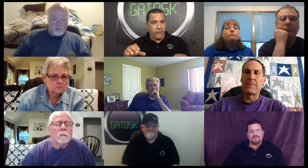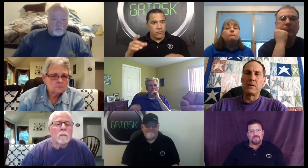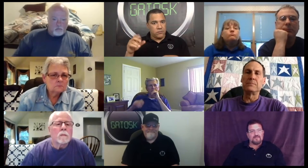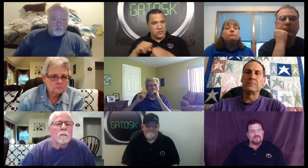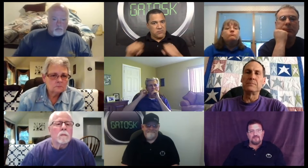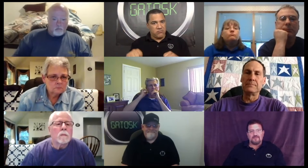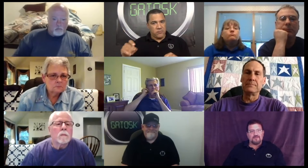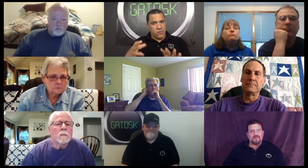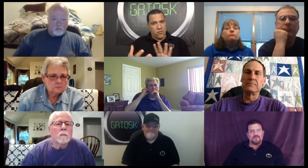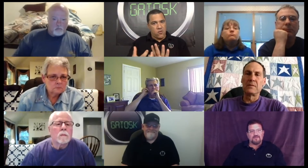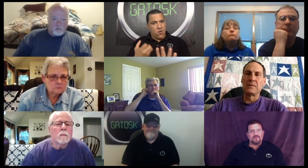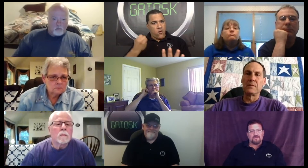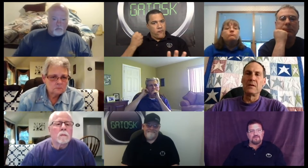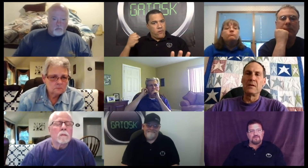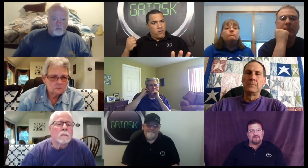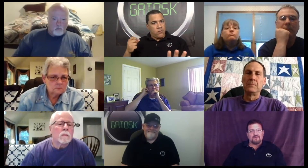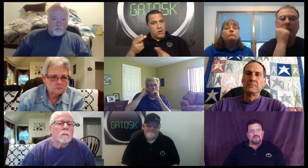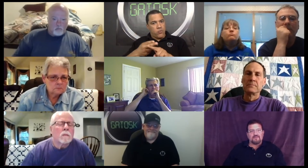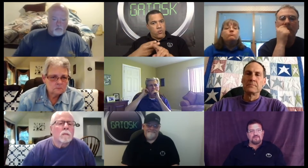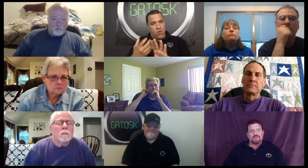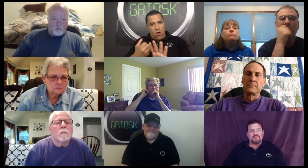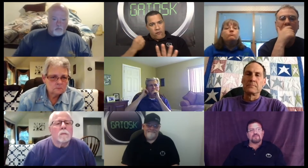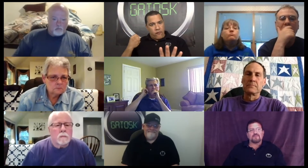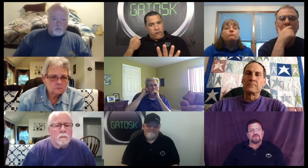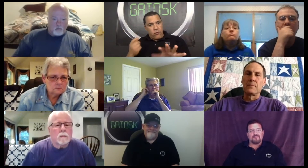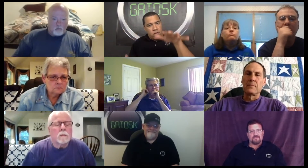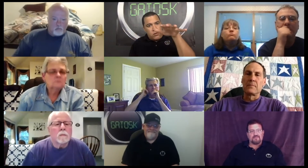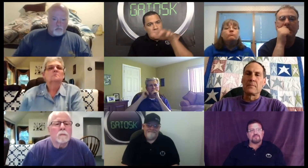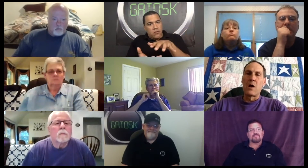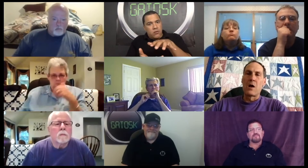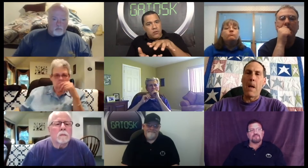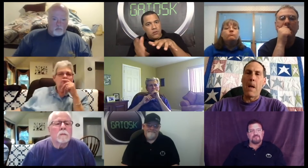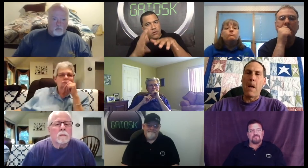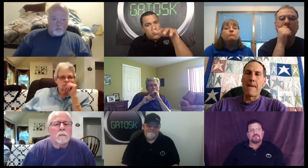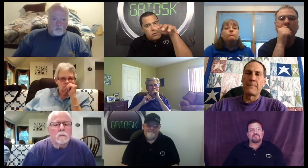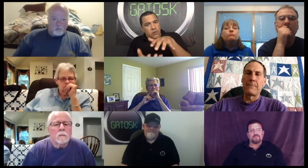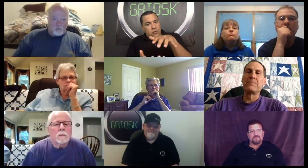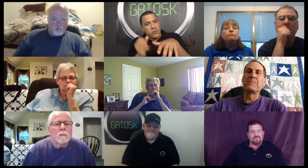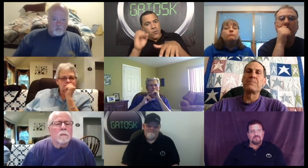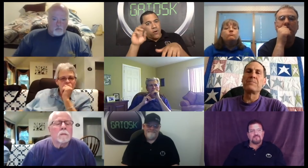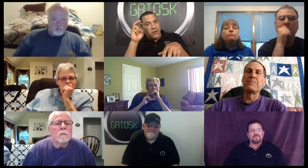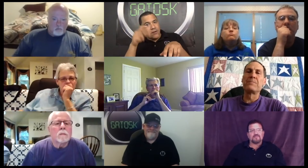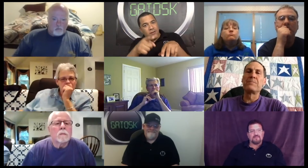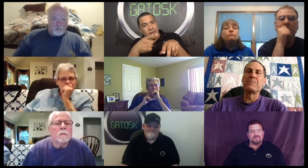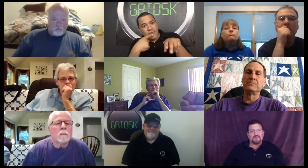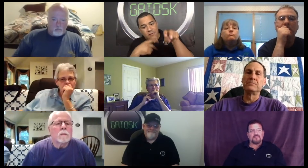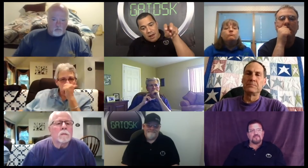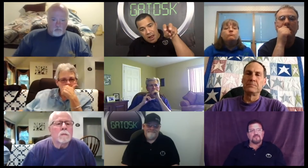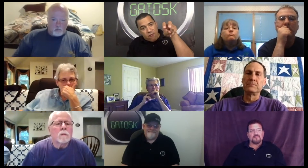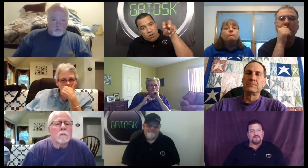active, the system temporarily moves them out and moves them kind of to the bottom so that, as